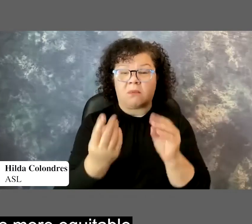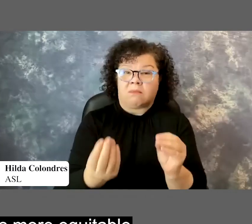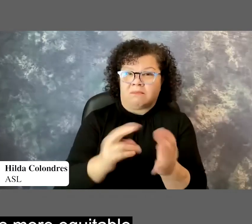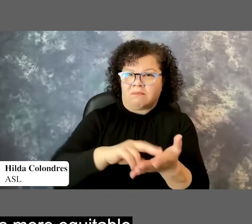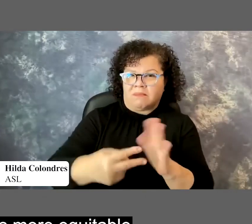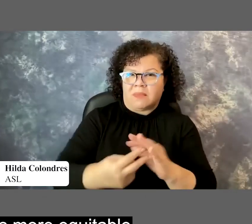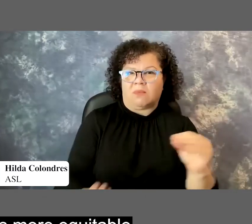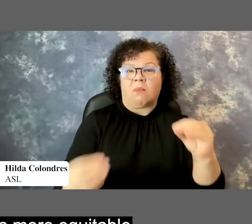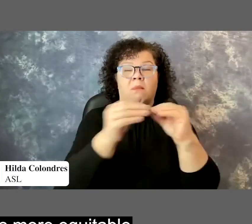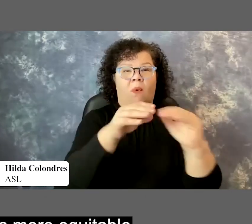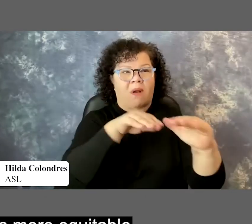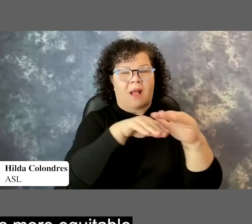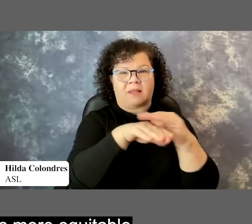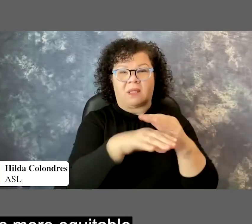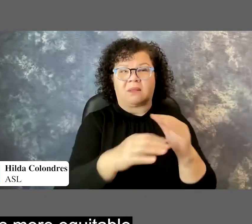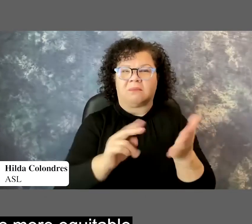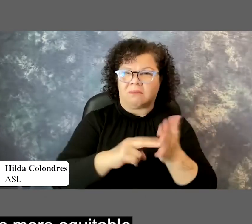equitable experience for everyone.